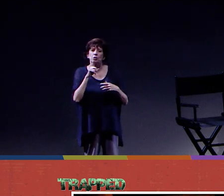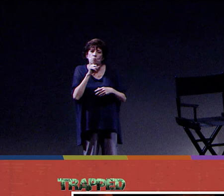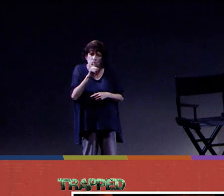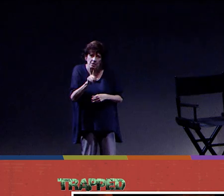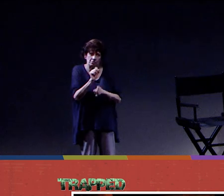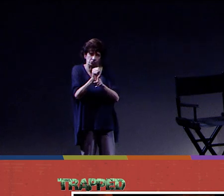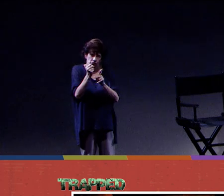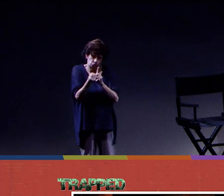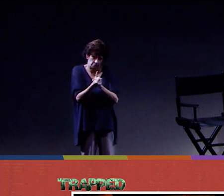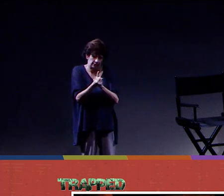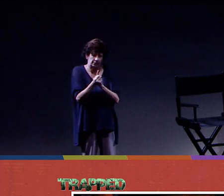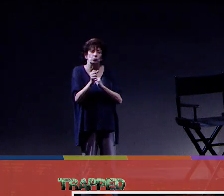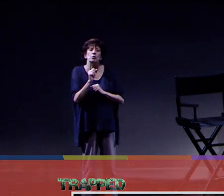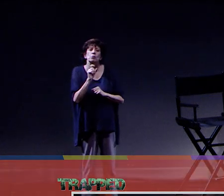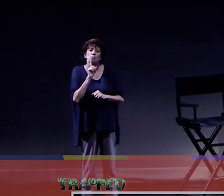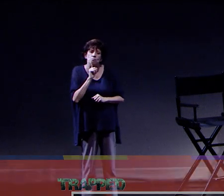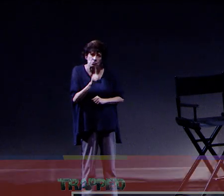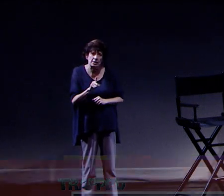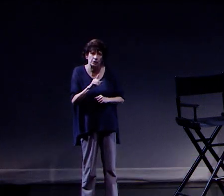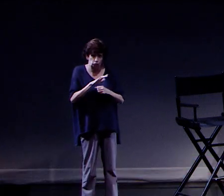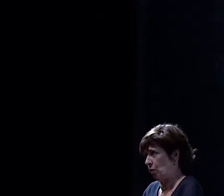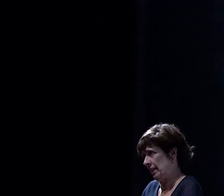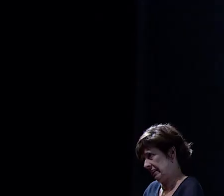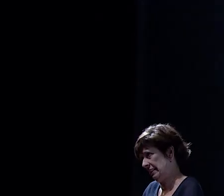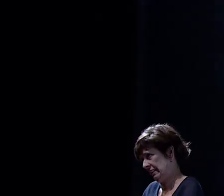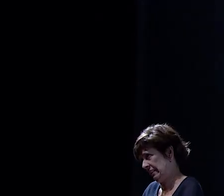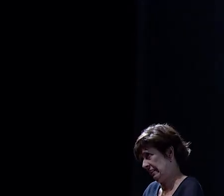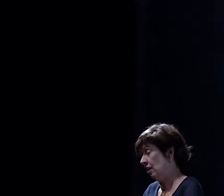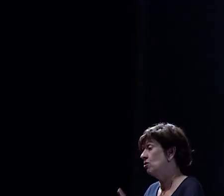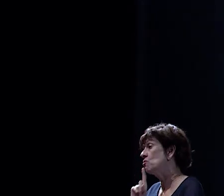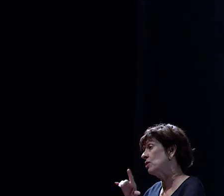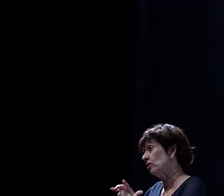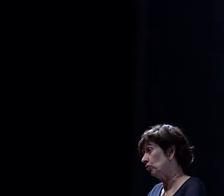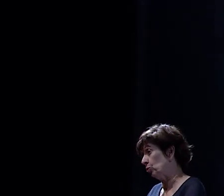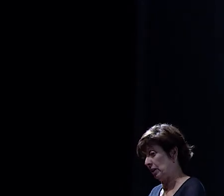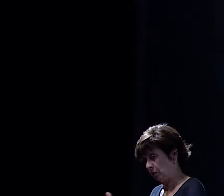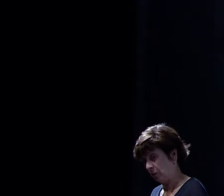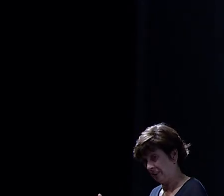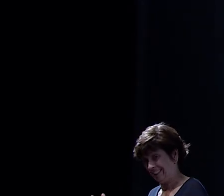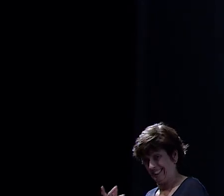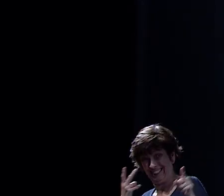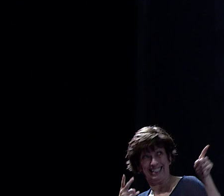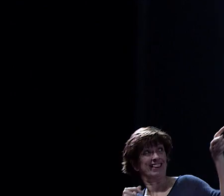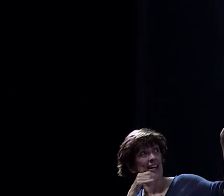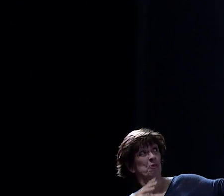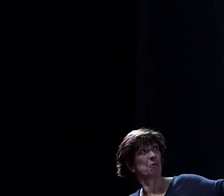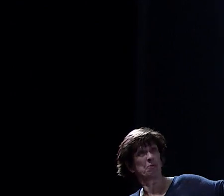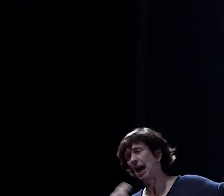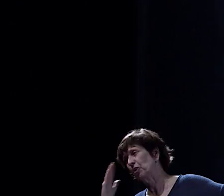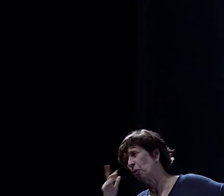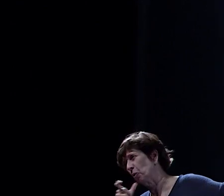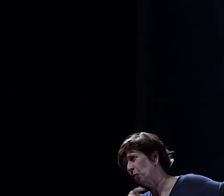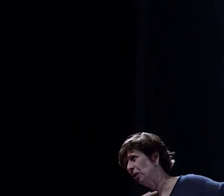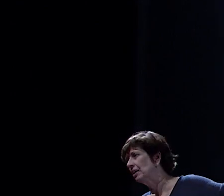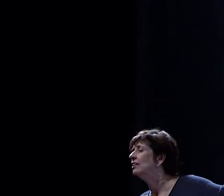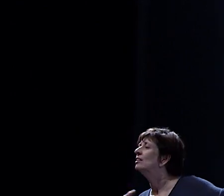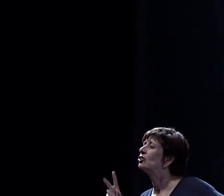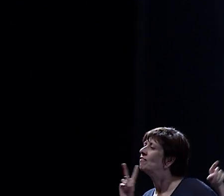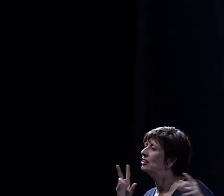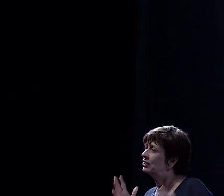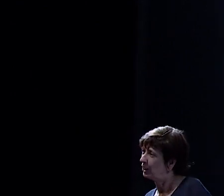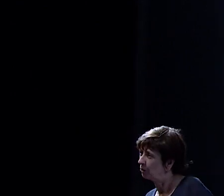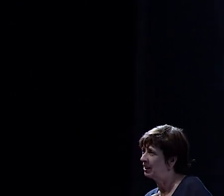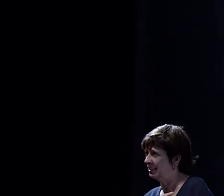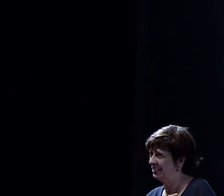real situation with real stress. And the real stress here is, see, this woman, I know her personally, she's a